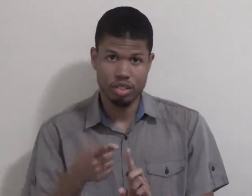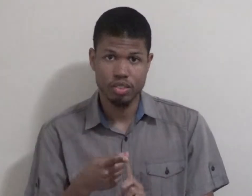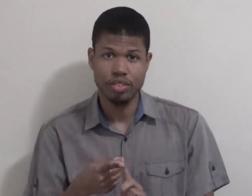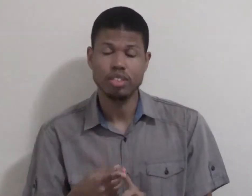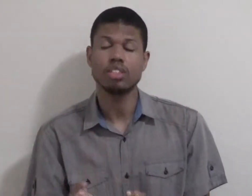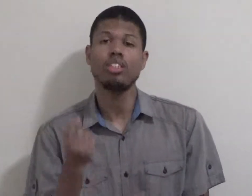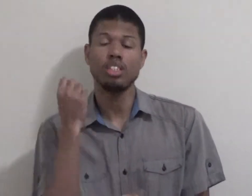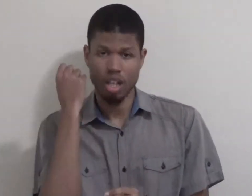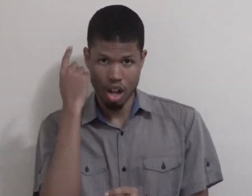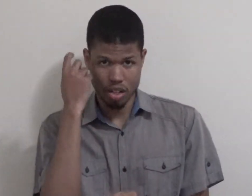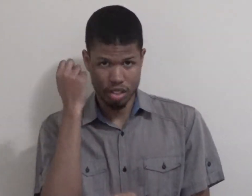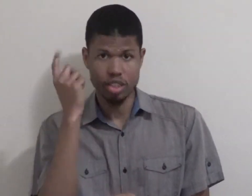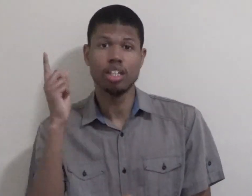with whom he is dealing.